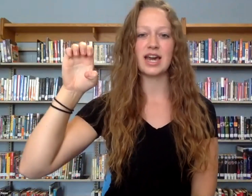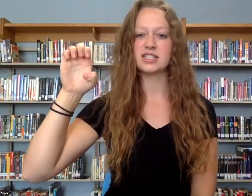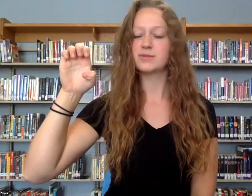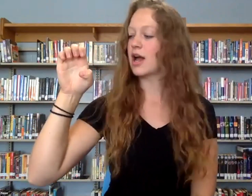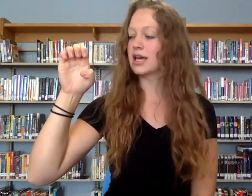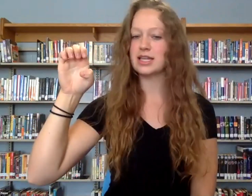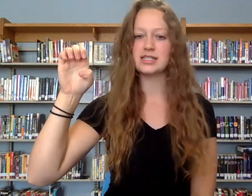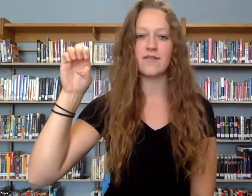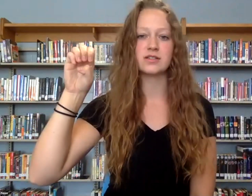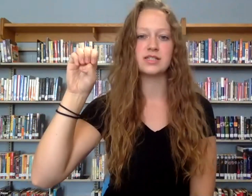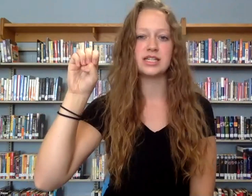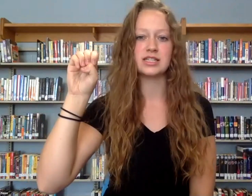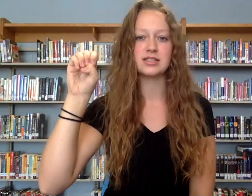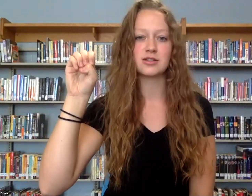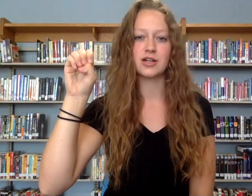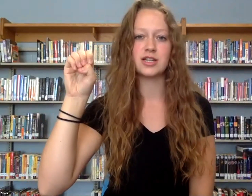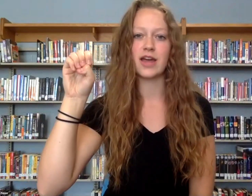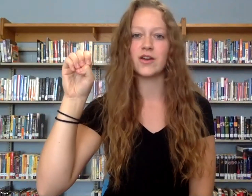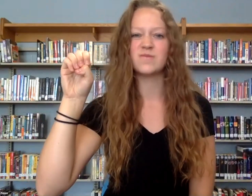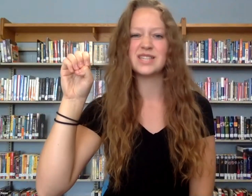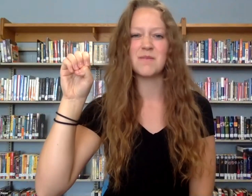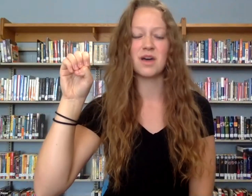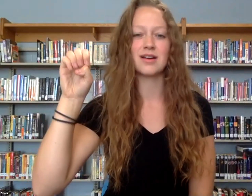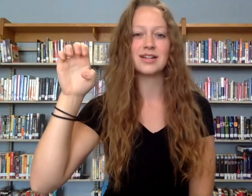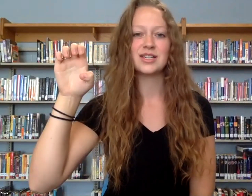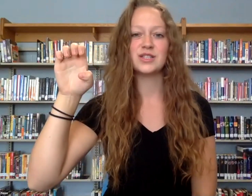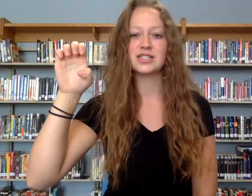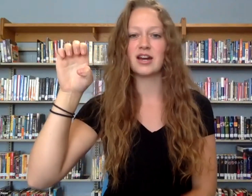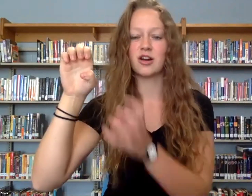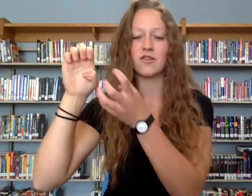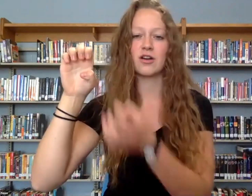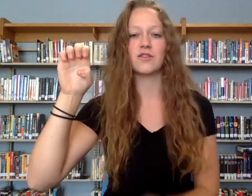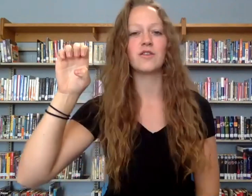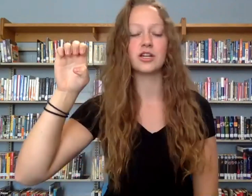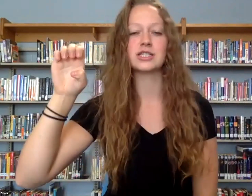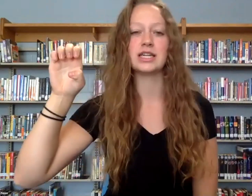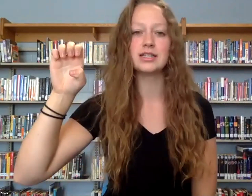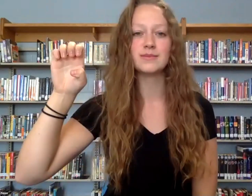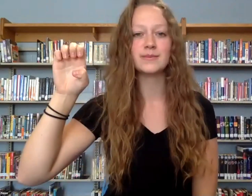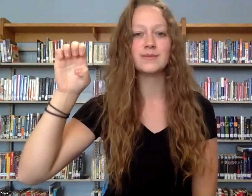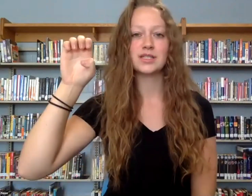of spread out like this. I've also seen it scrunched together, same letter. You just kind of curve all of your fingers in. So